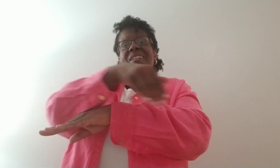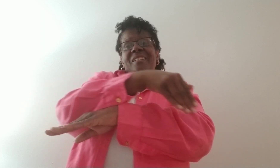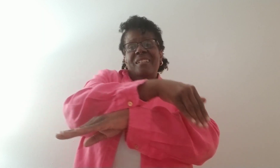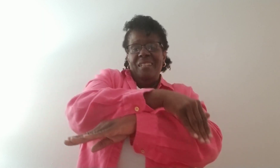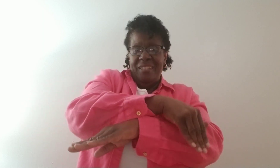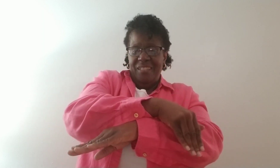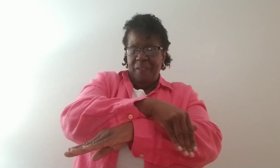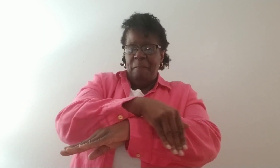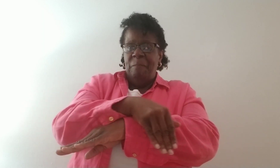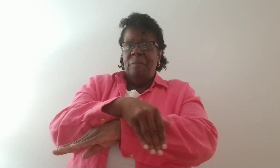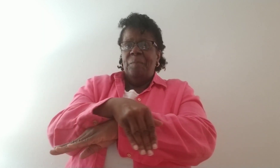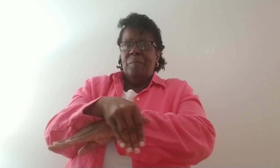Good.